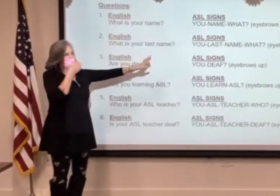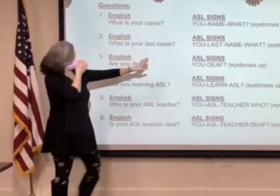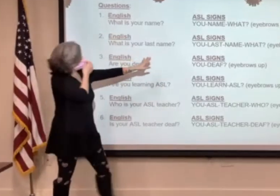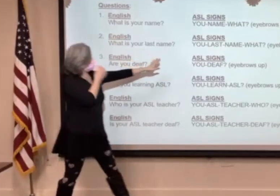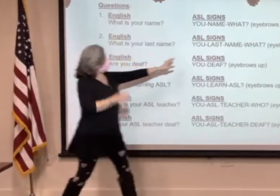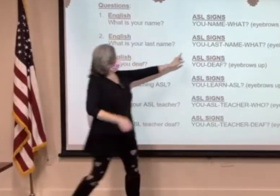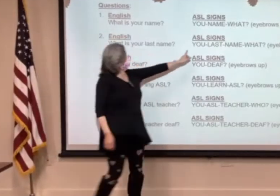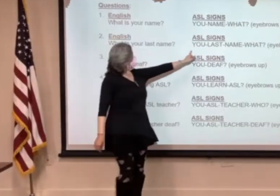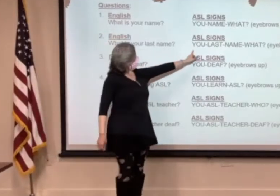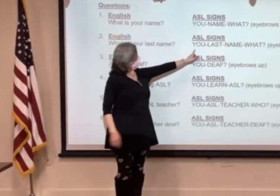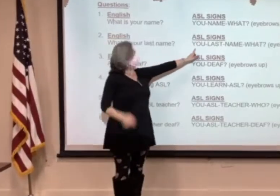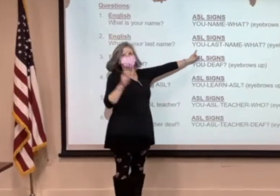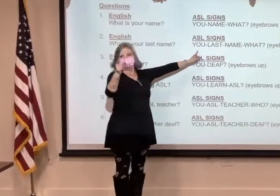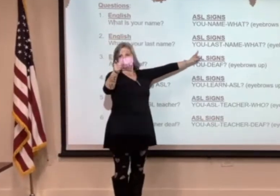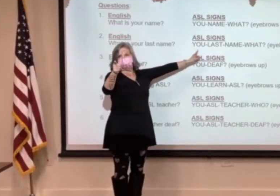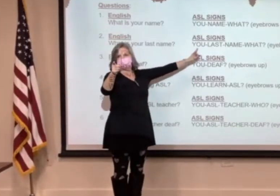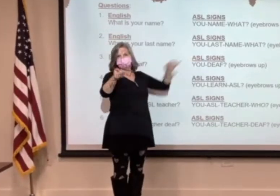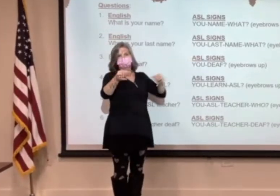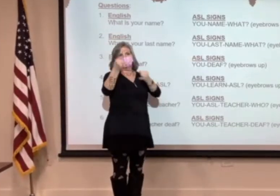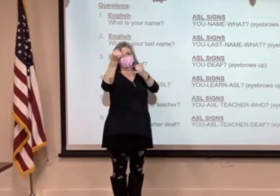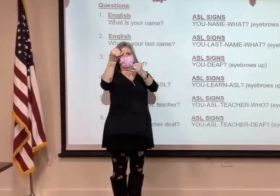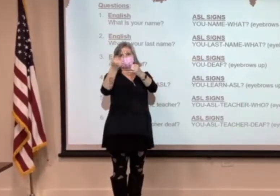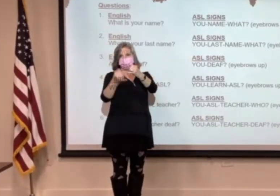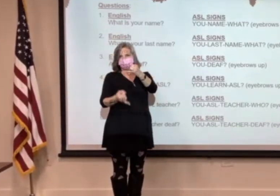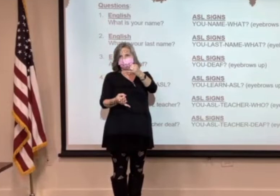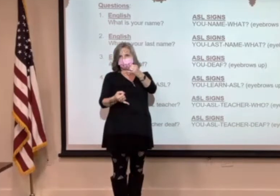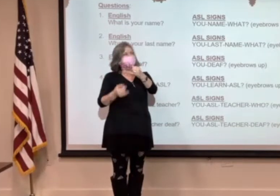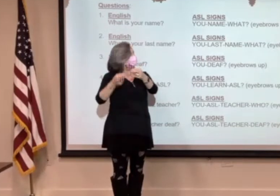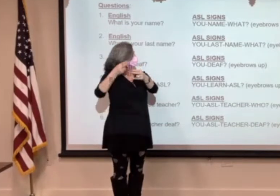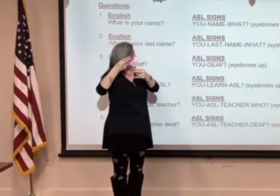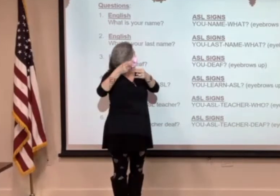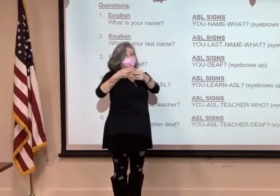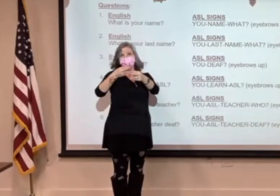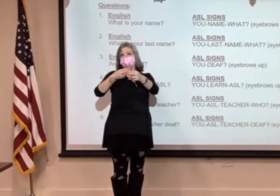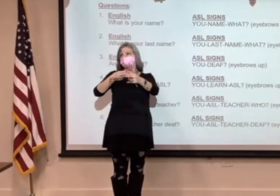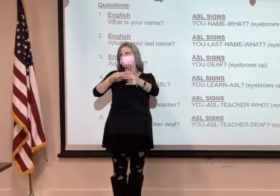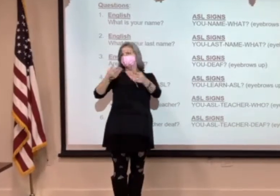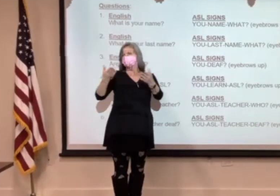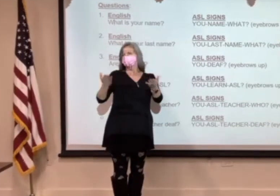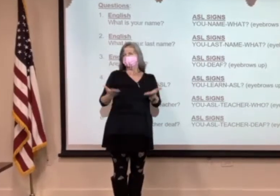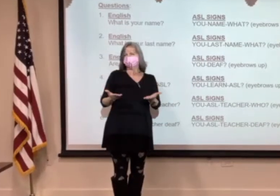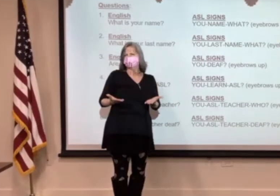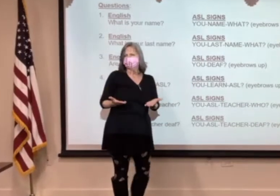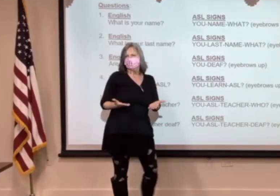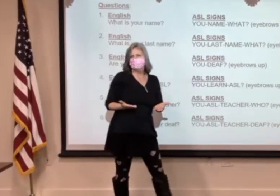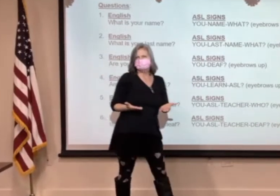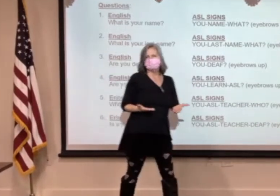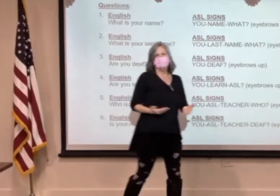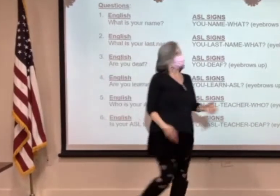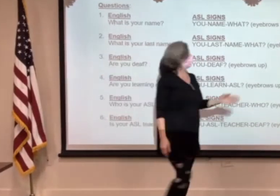In ASL, these are the signs. You, last name, what? And the